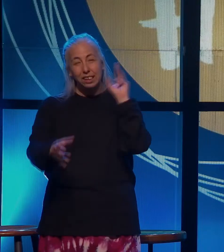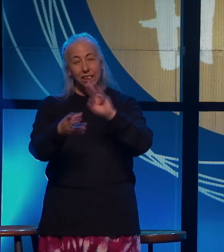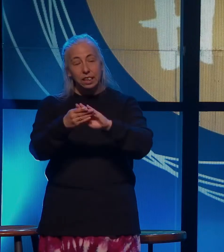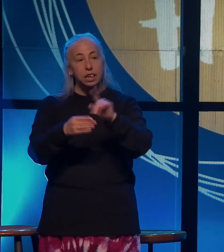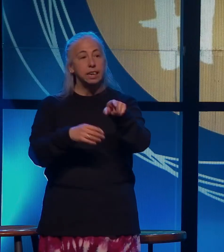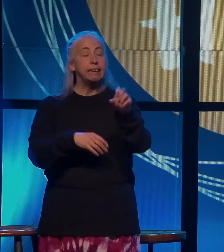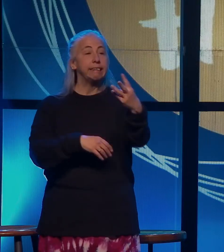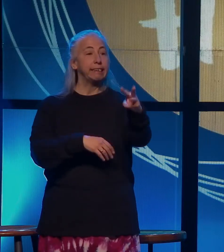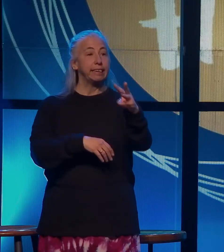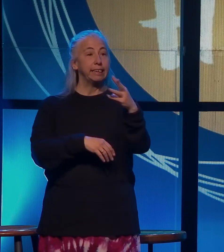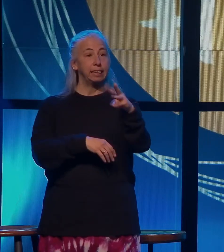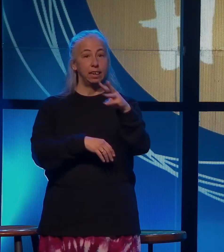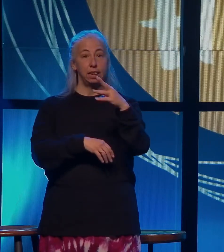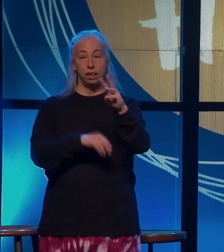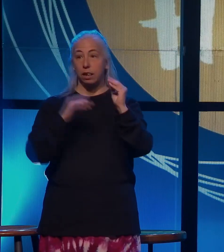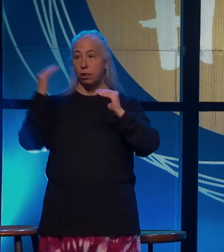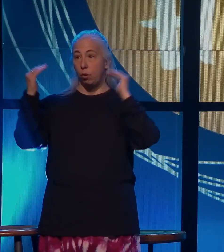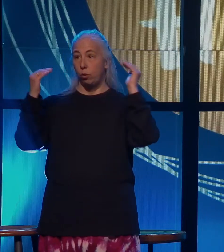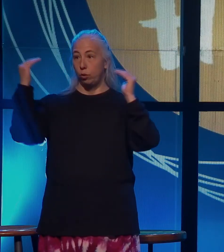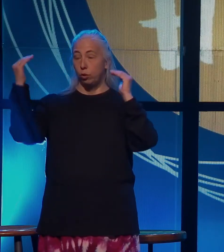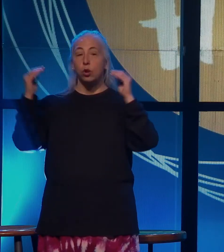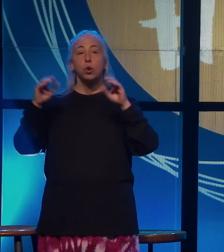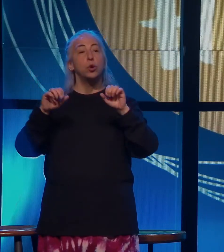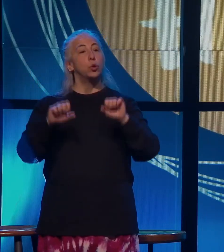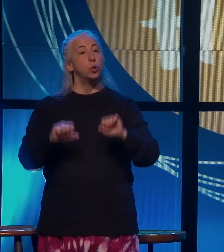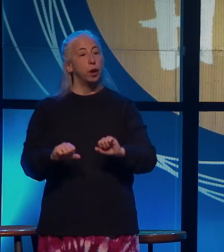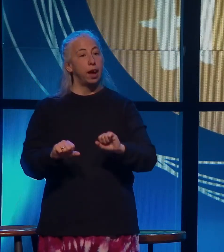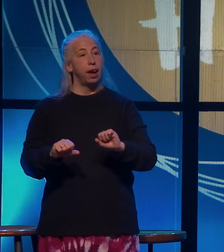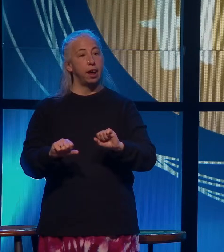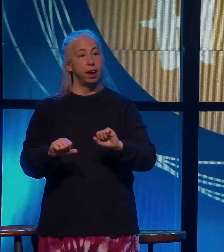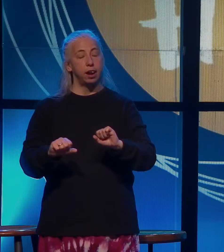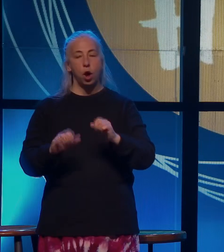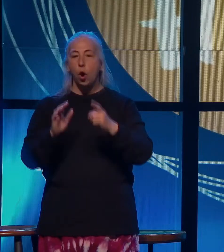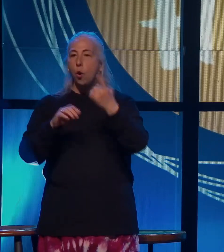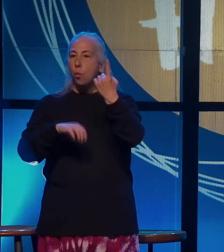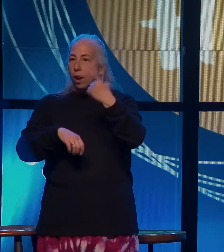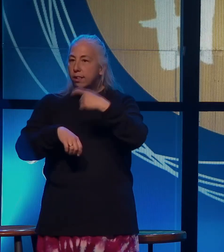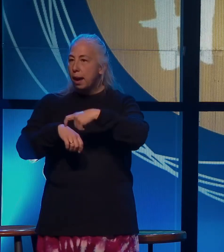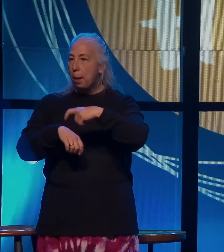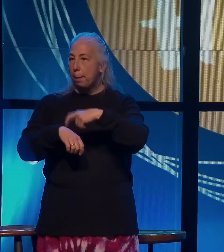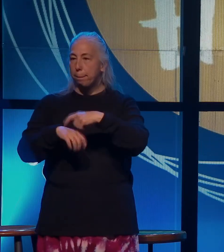adults who can make a new commitment to volunteer just one time a month.